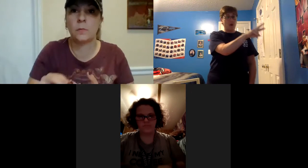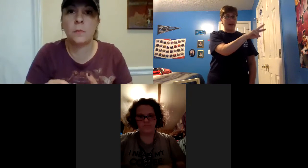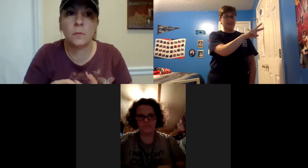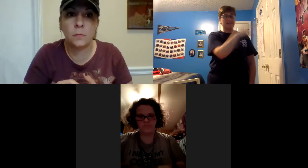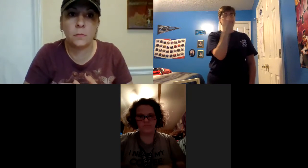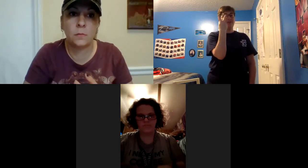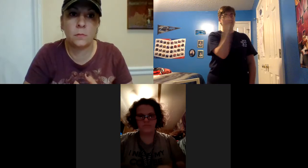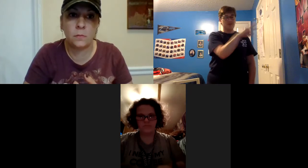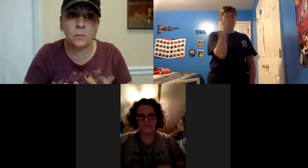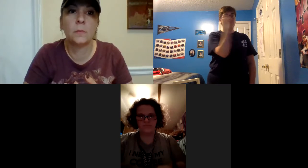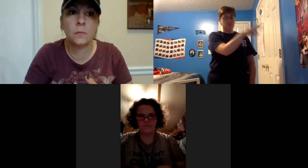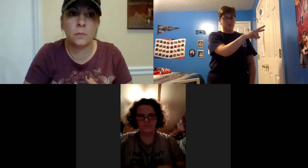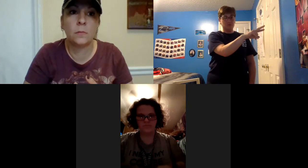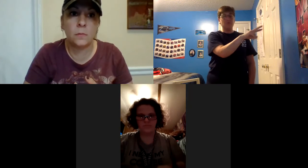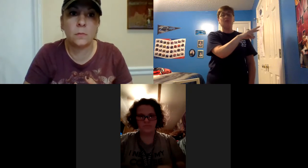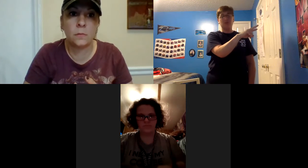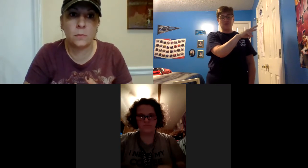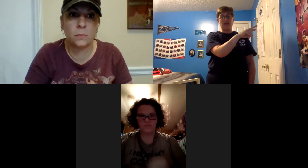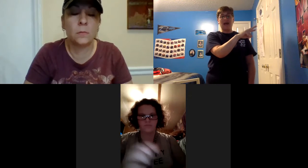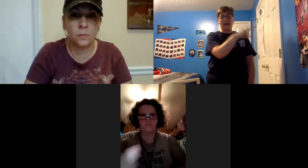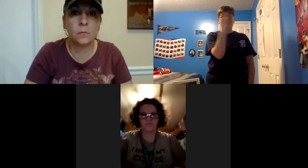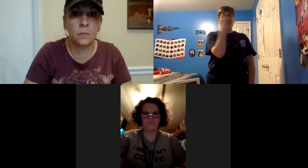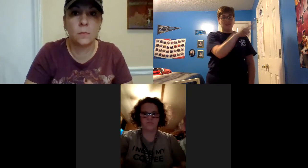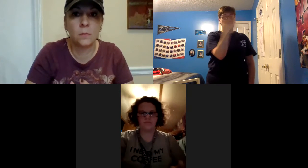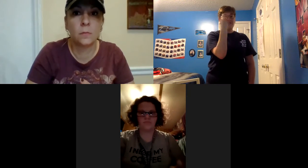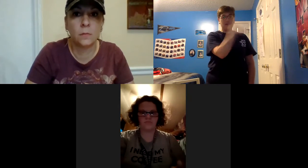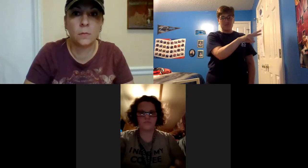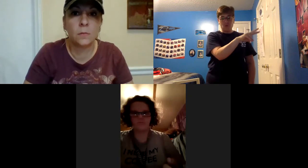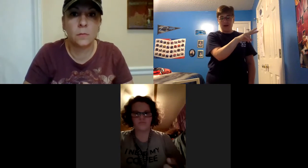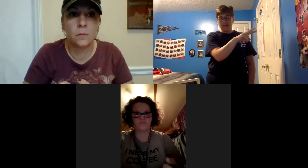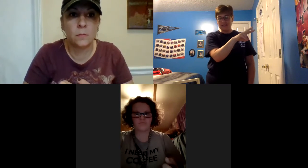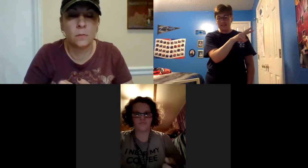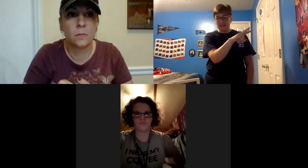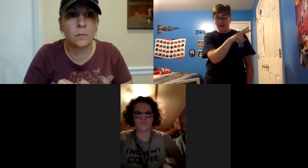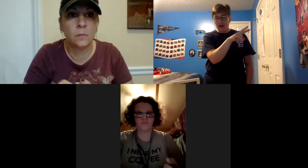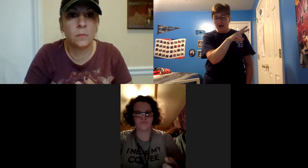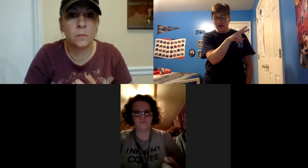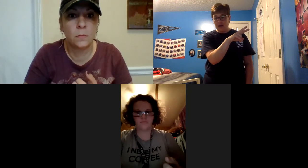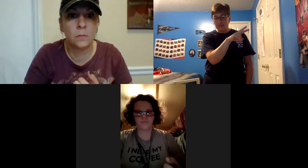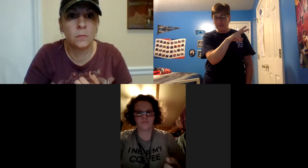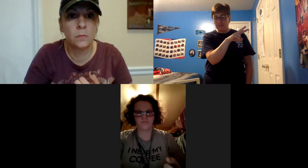left twice, do that. Look left twice